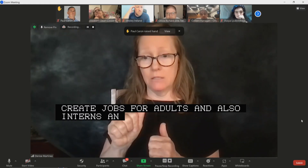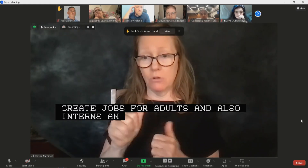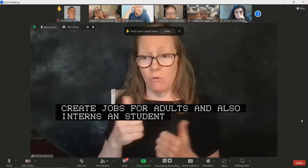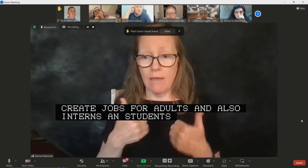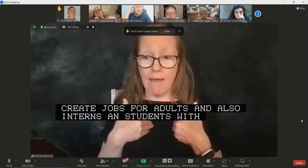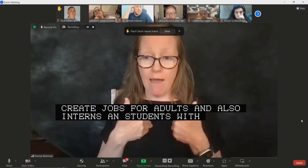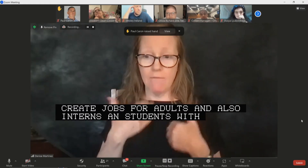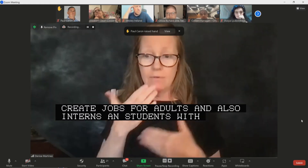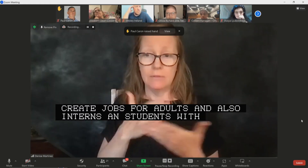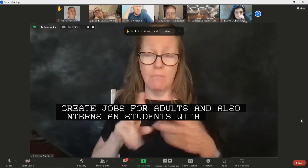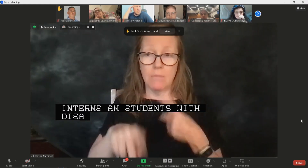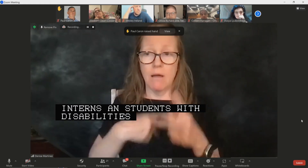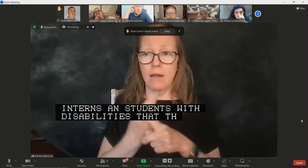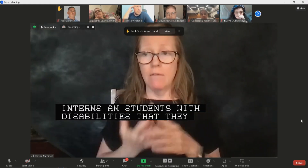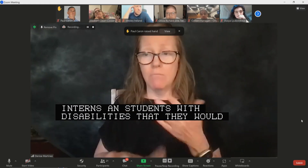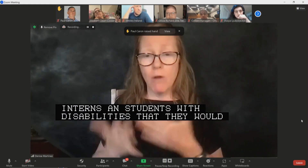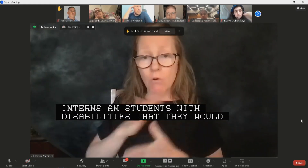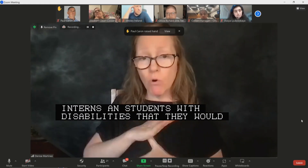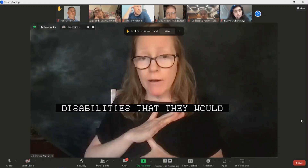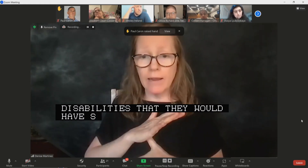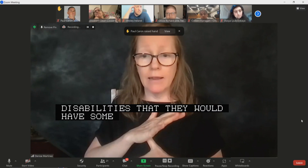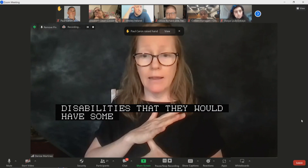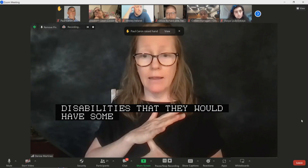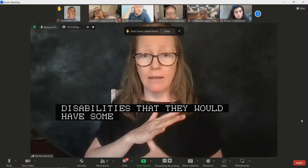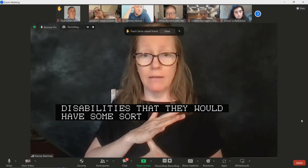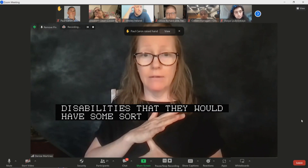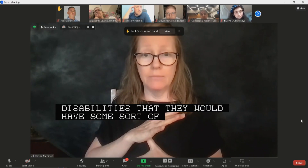of a priority or understanding, especially when